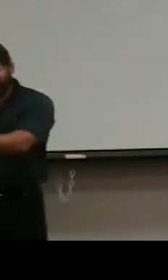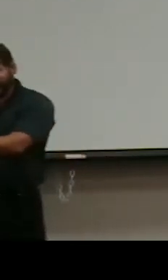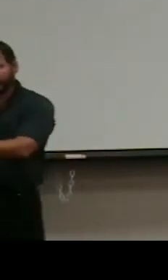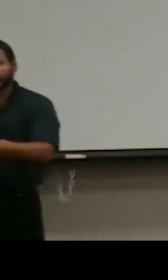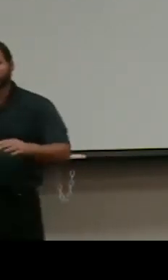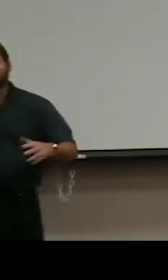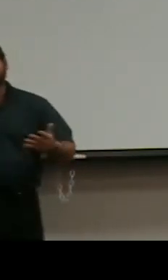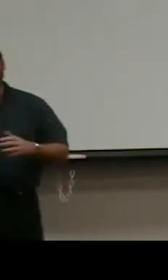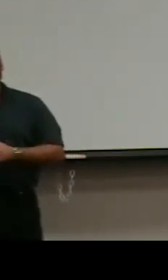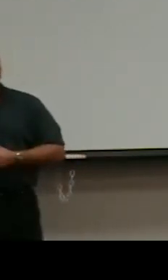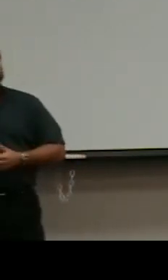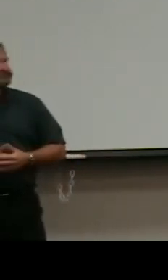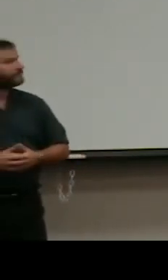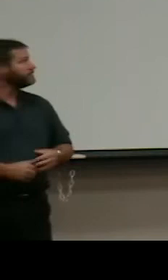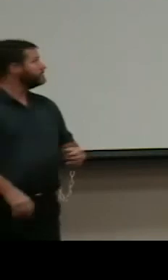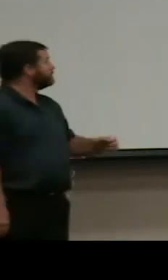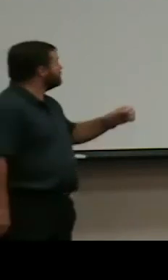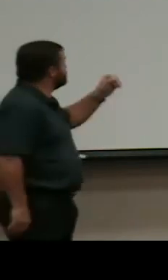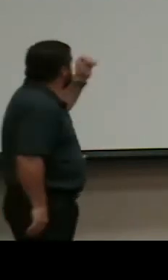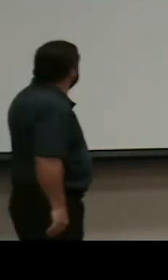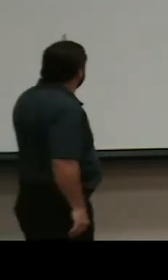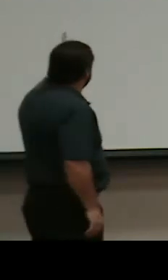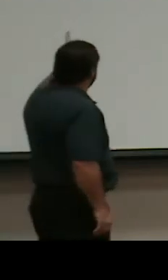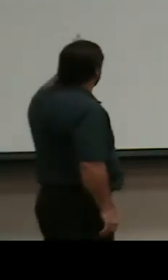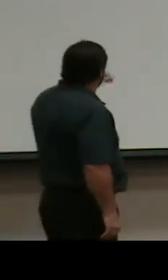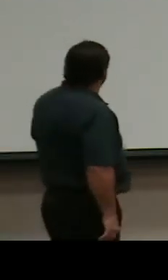is. The Holy Spirit is there to help us in our weakness.